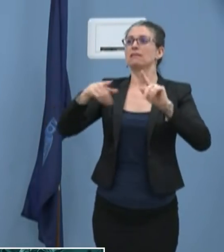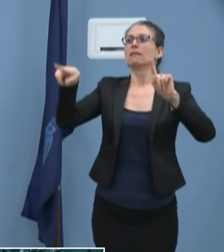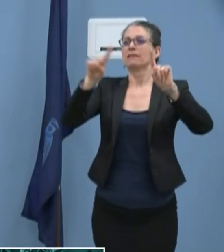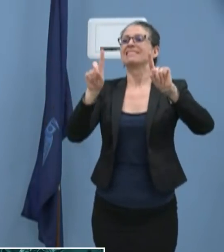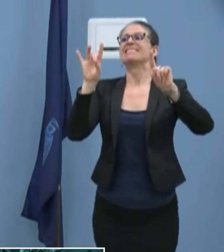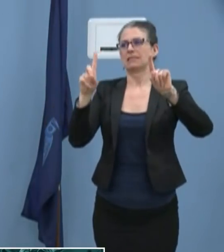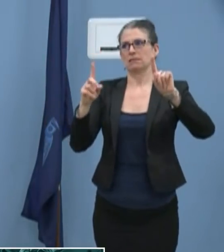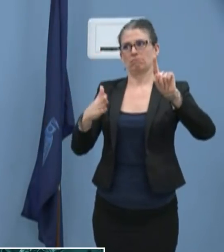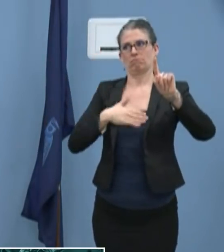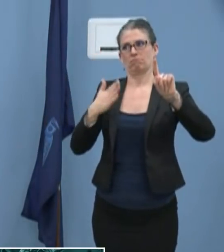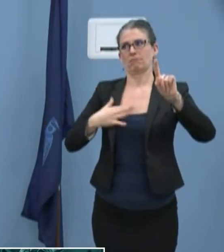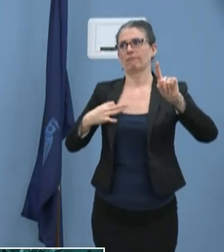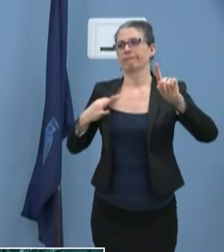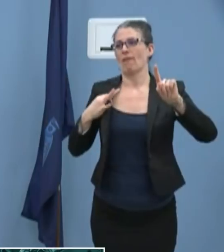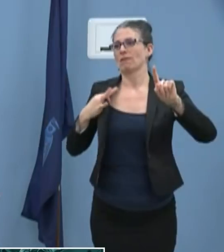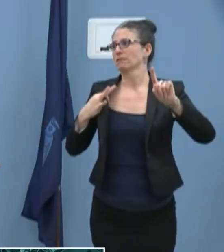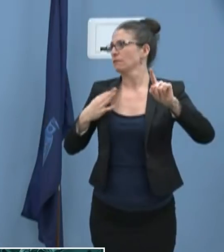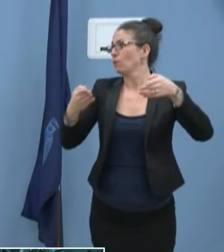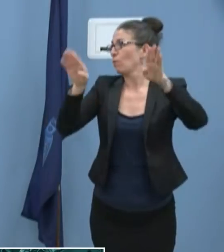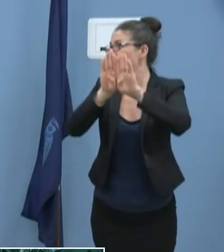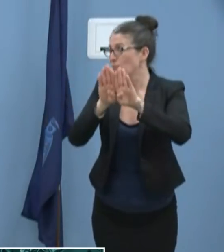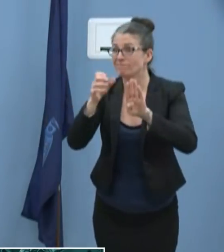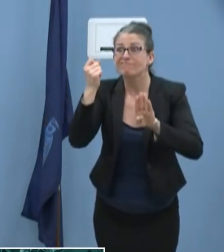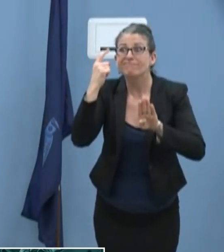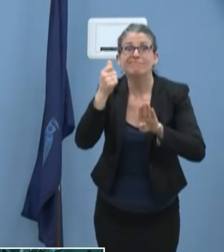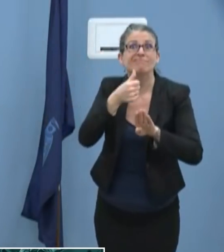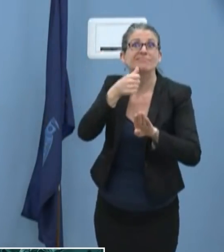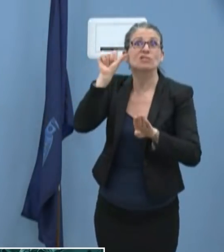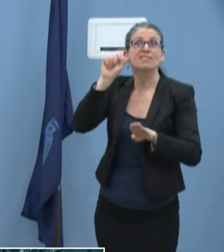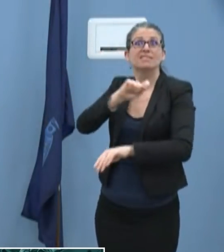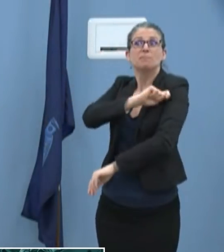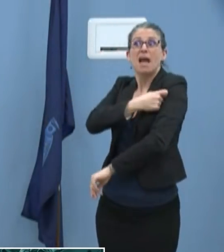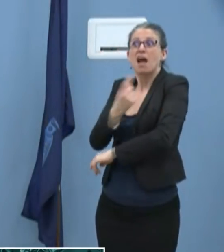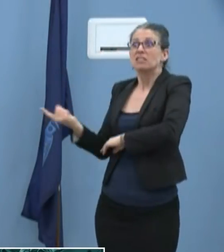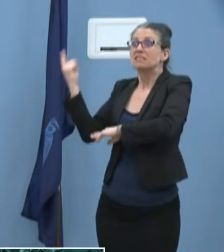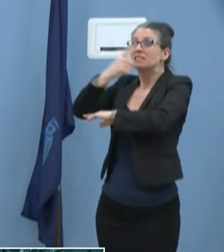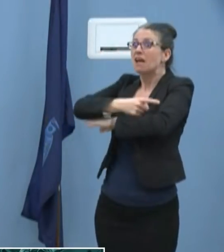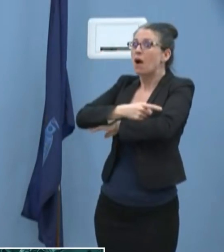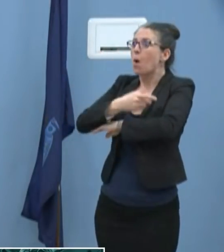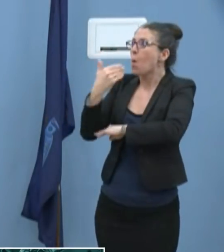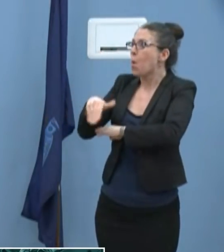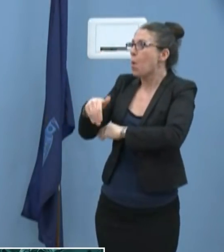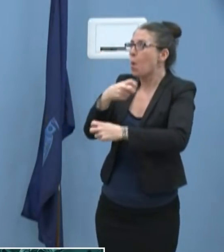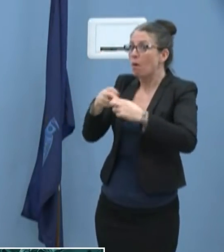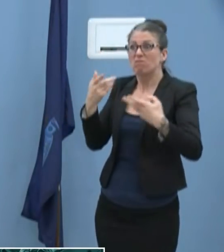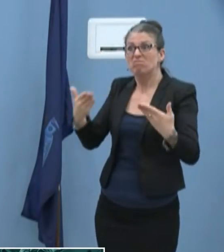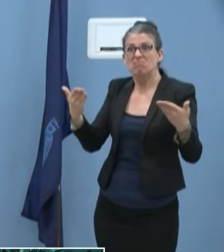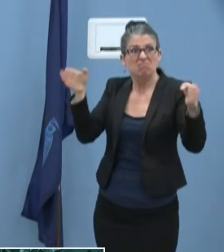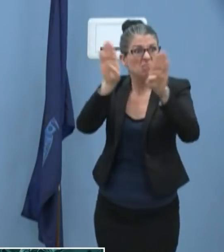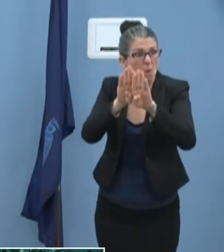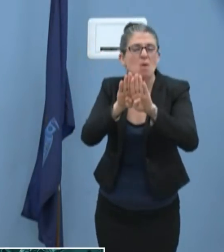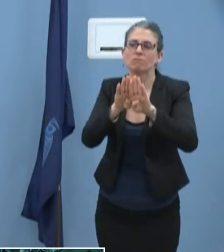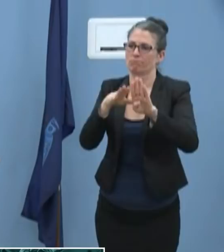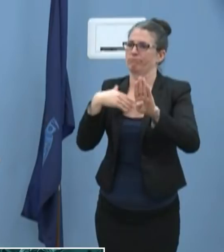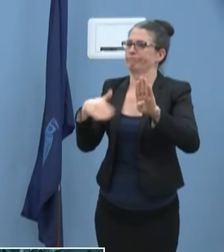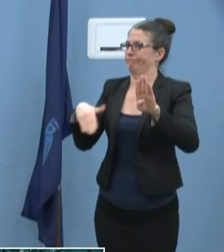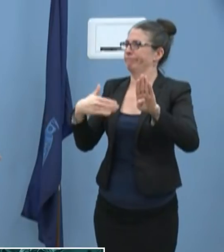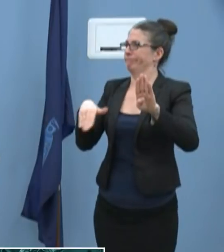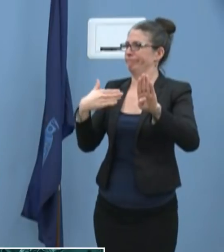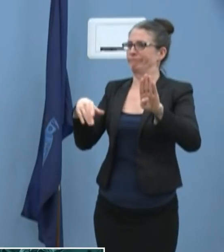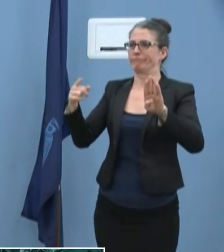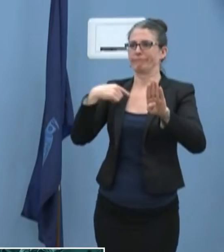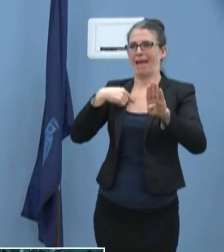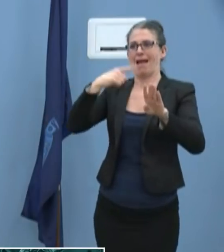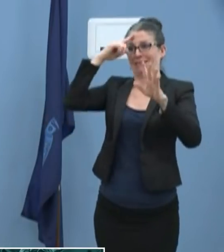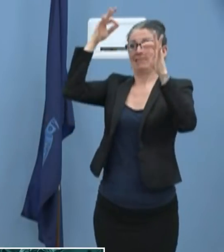one. But now we've got to make this universal so that it's fair and so that it has the biggest impact impact